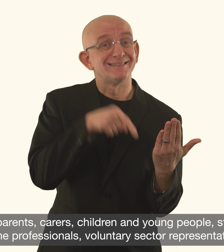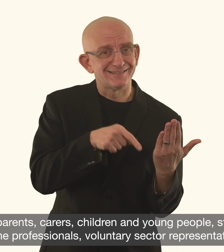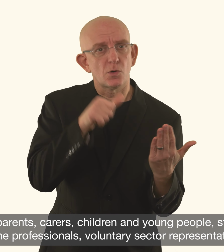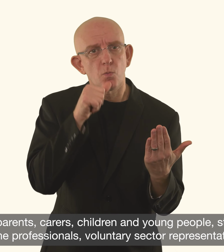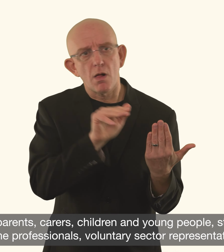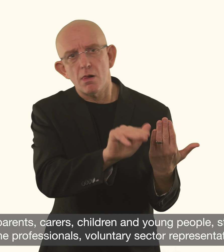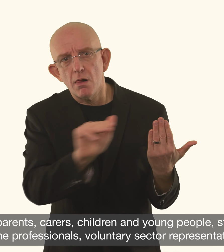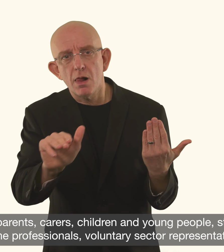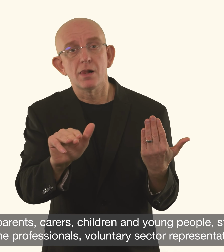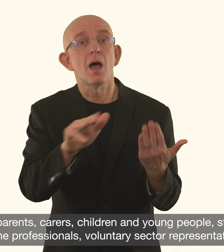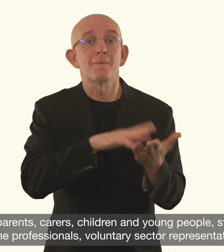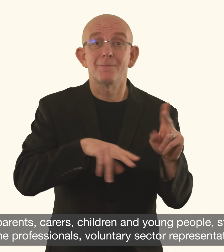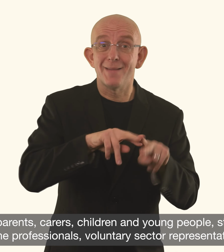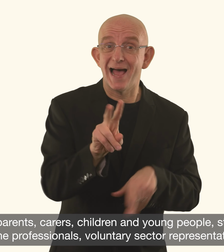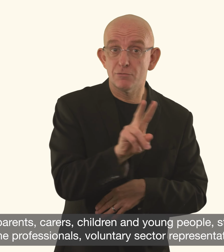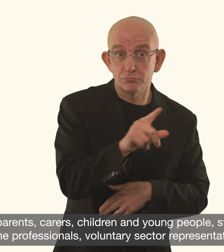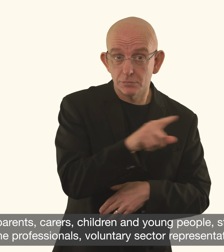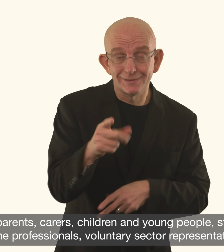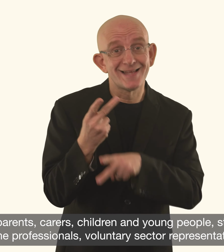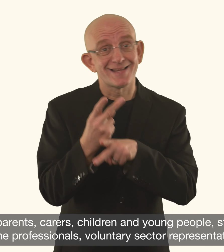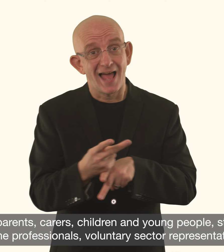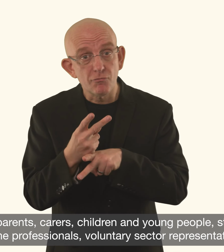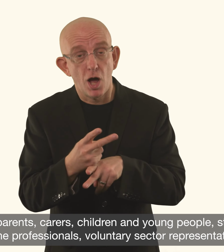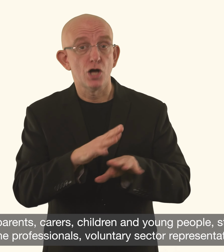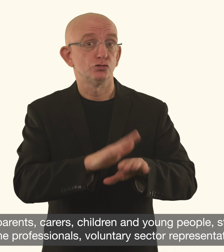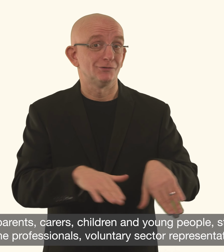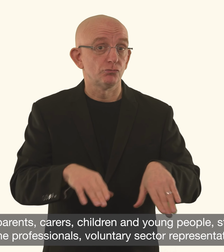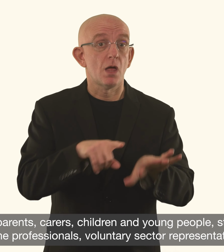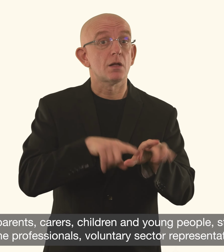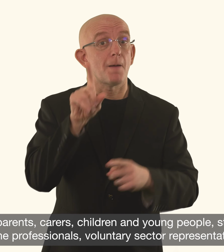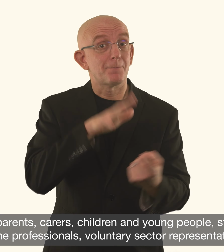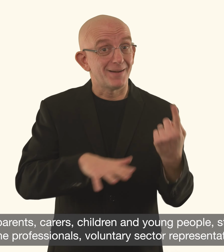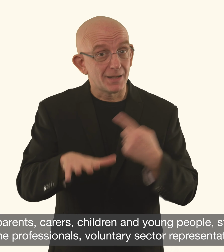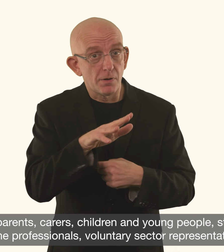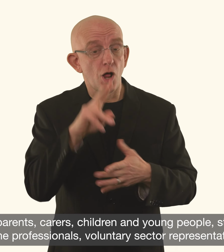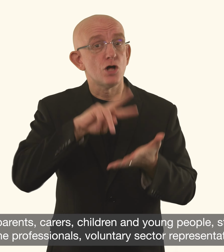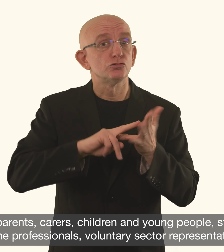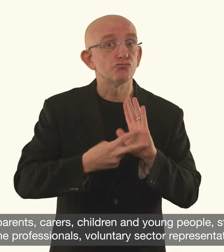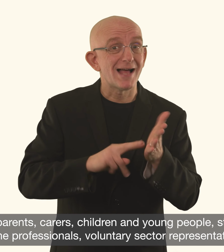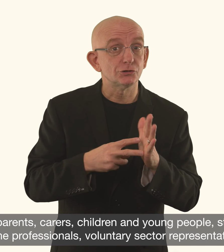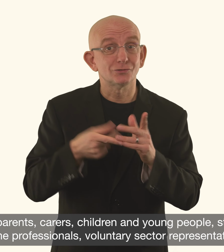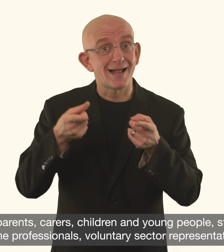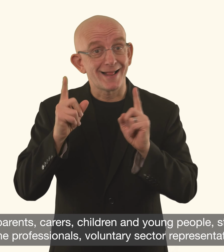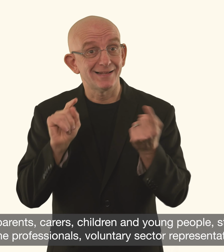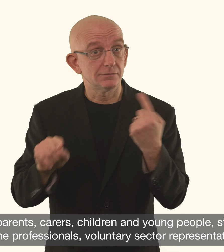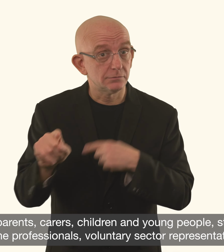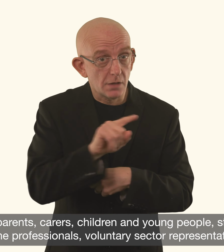This will include parents, carers, children and young people, strategic leaders, frontline professionals,